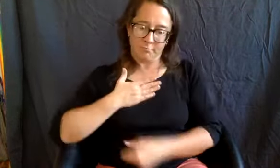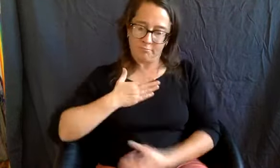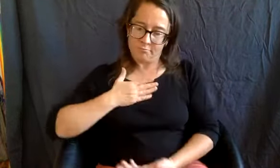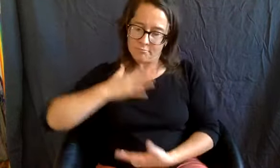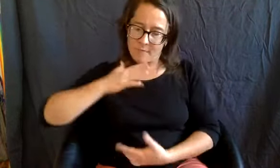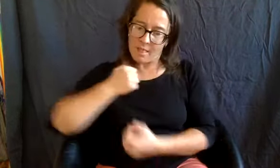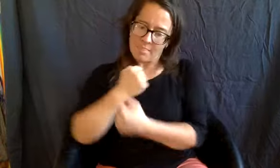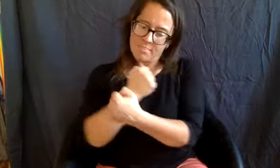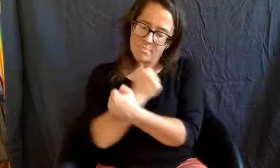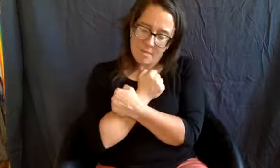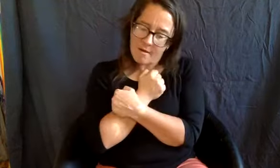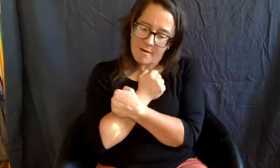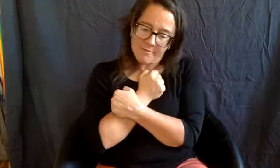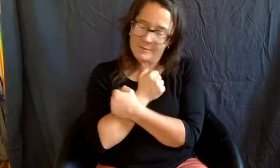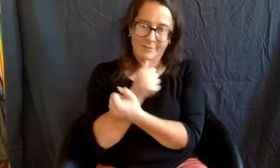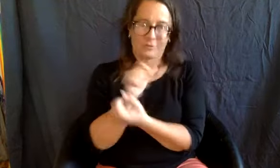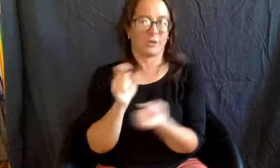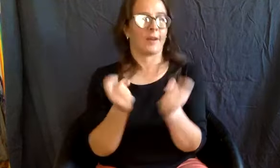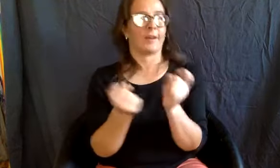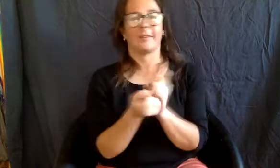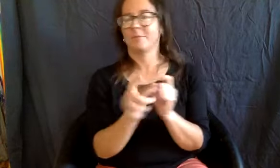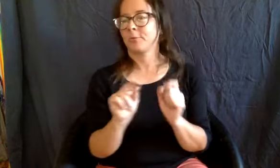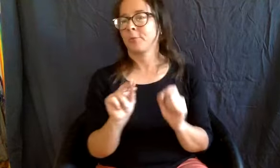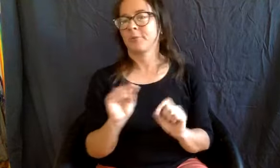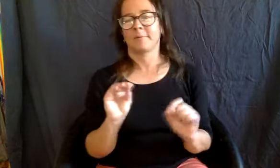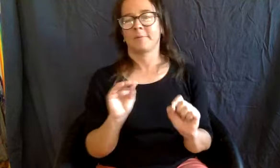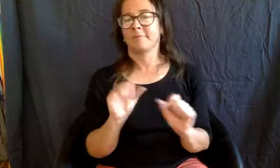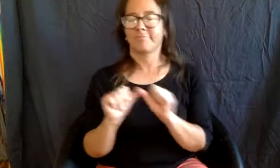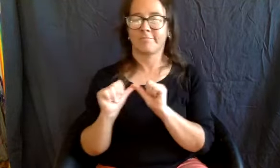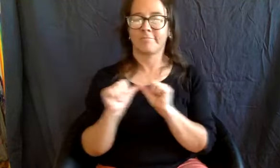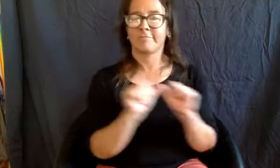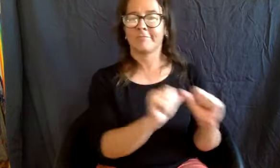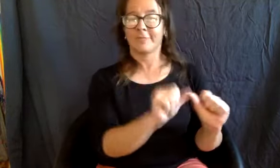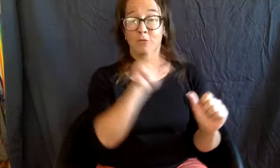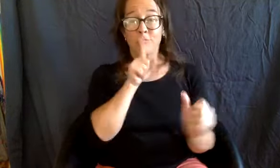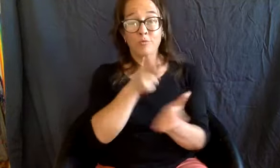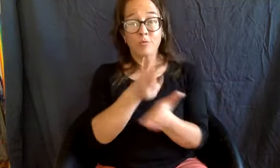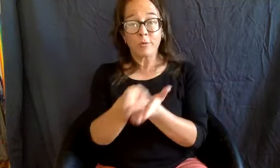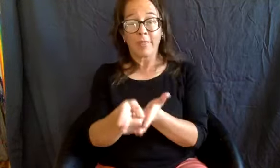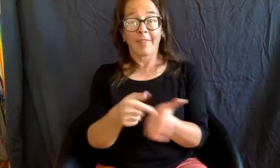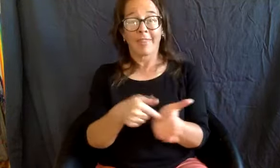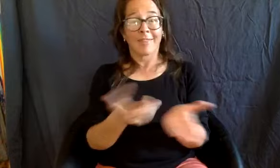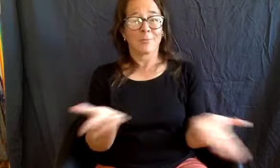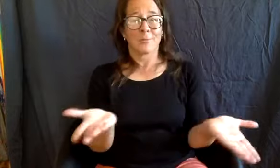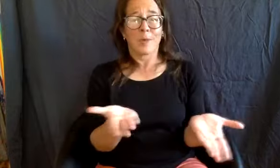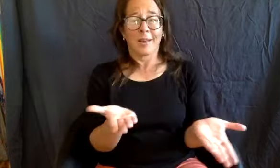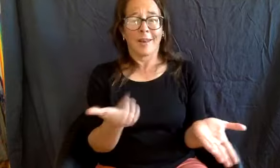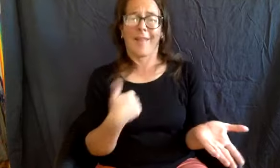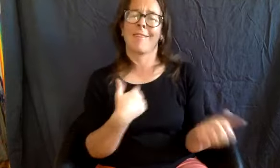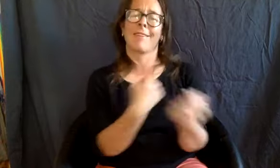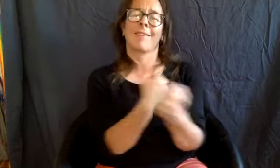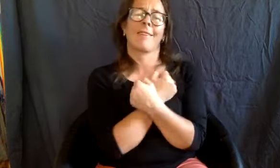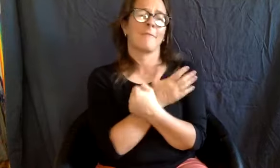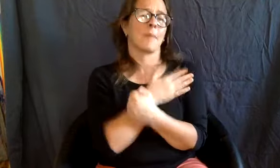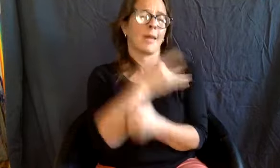want to say, what Carrie shared today. I mean, my heart is with her so much. I understand, exactly that pain and all of that,